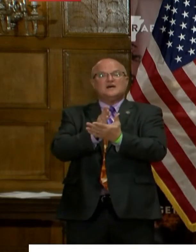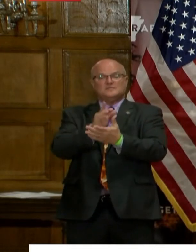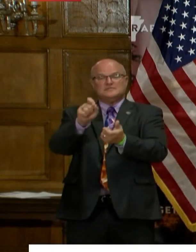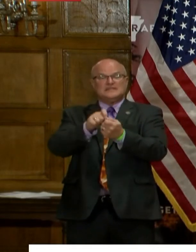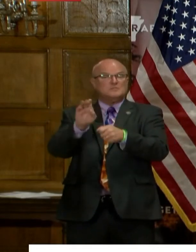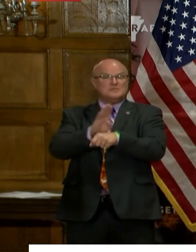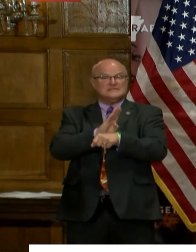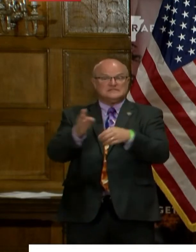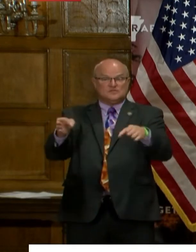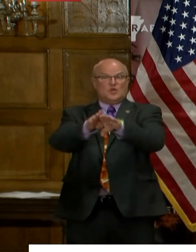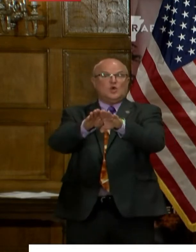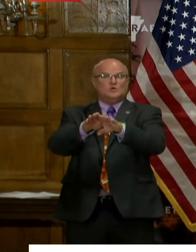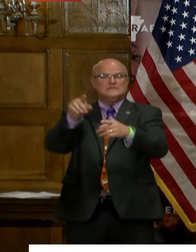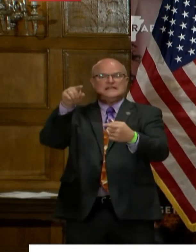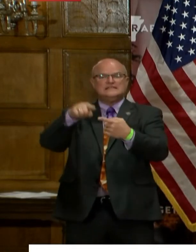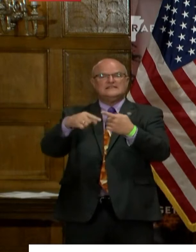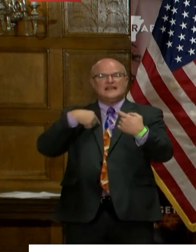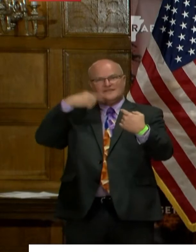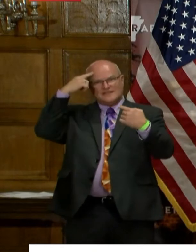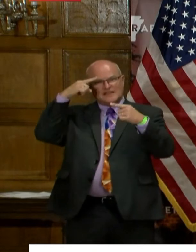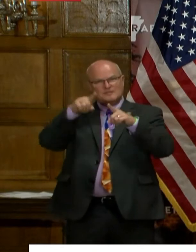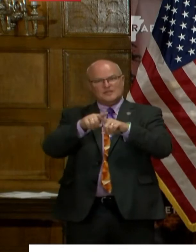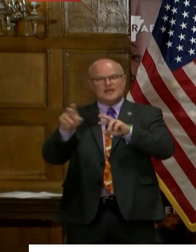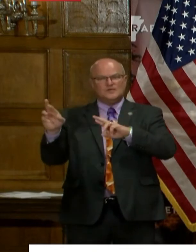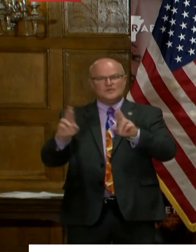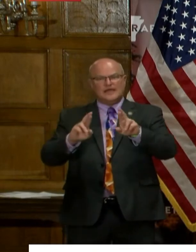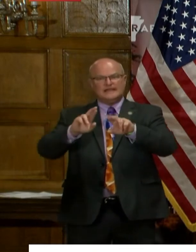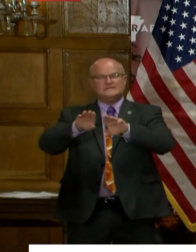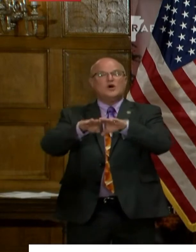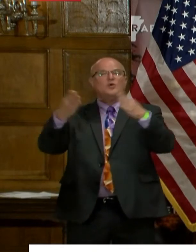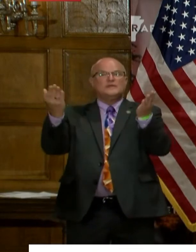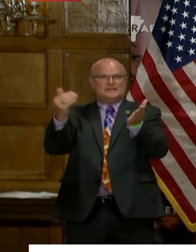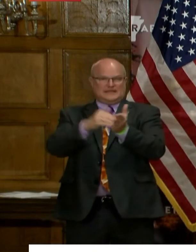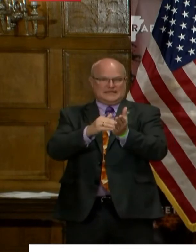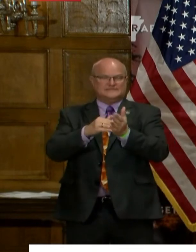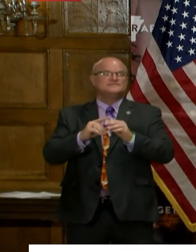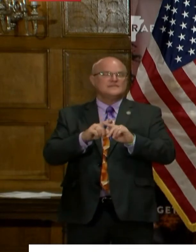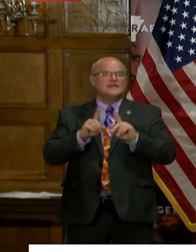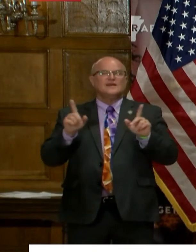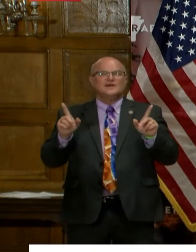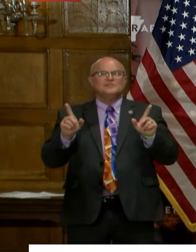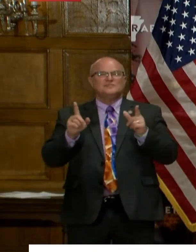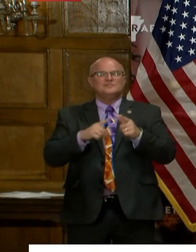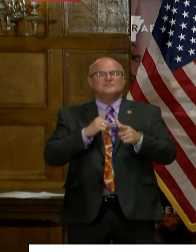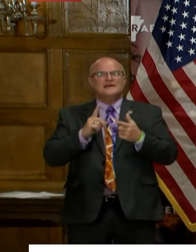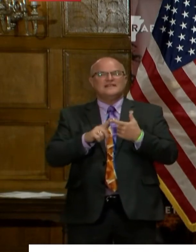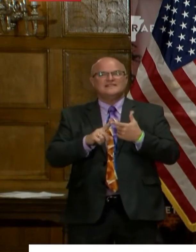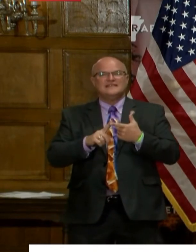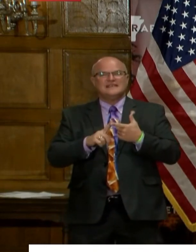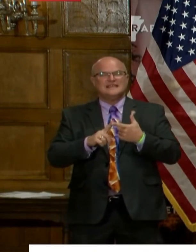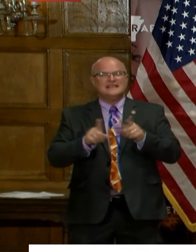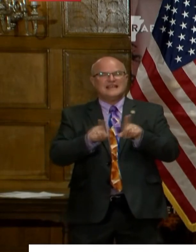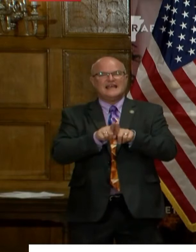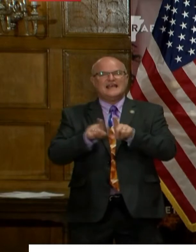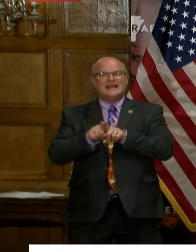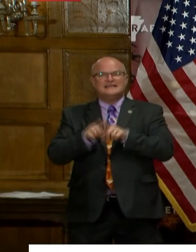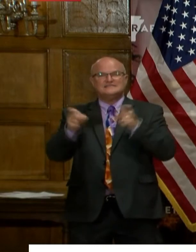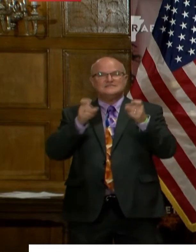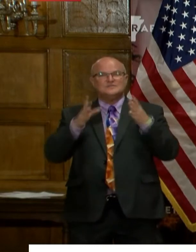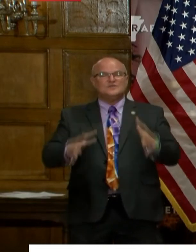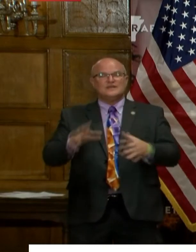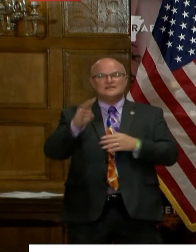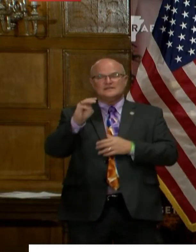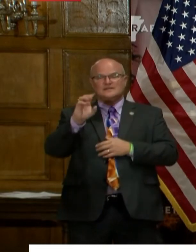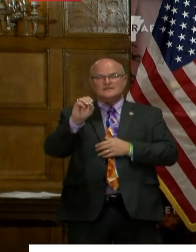particular businesses until they had their compliance in place. And then, as Director